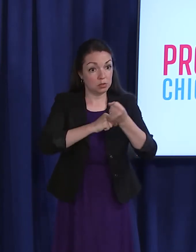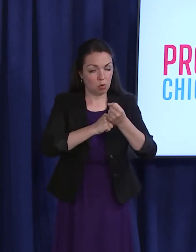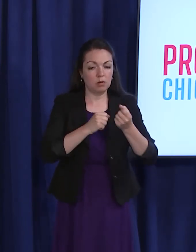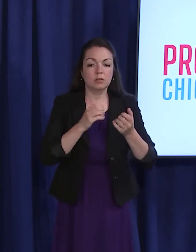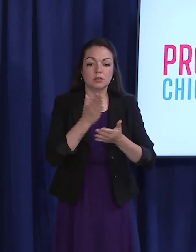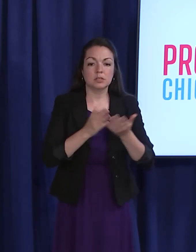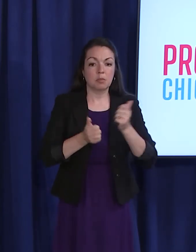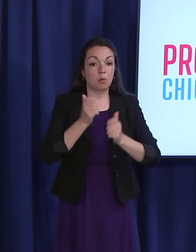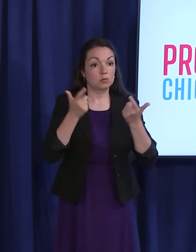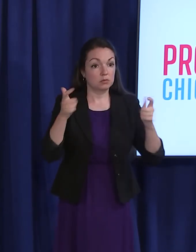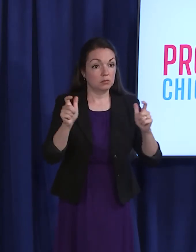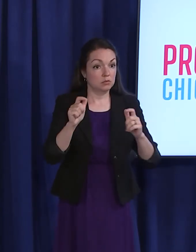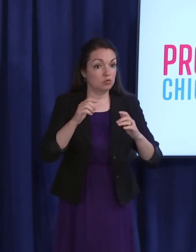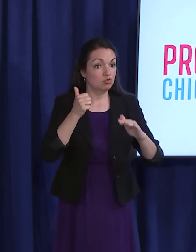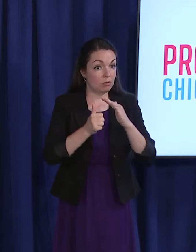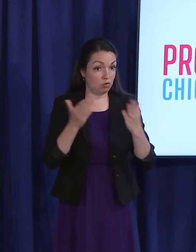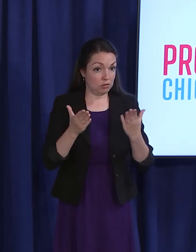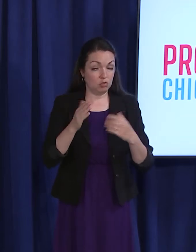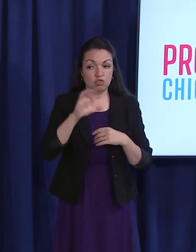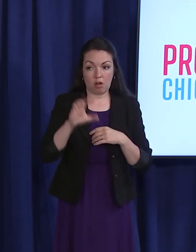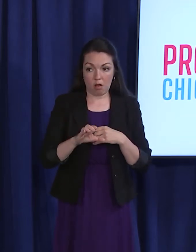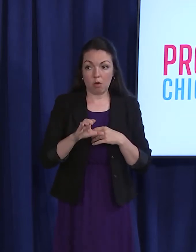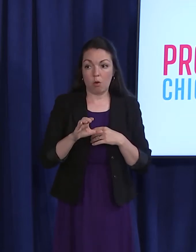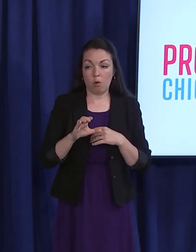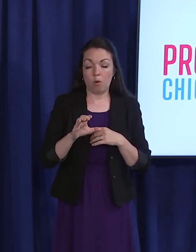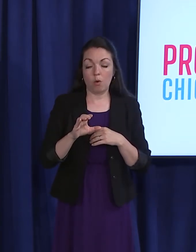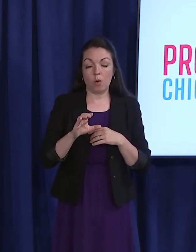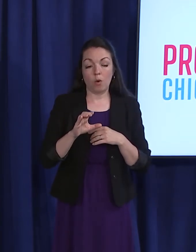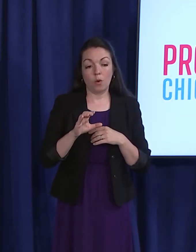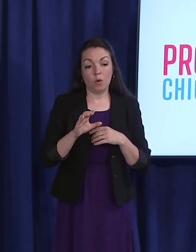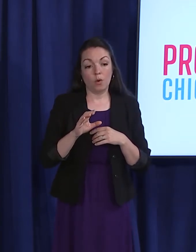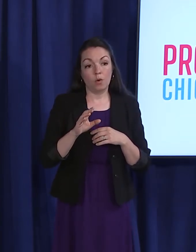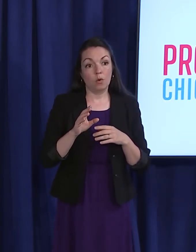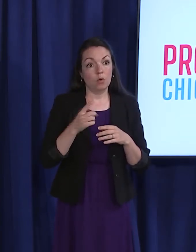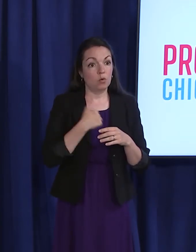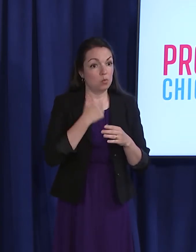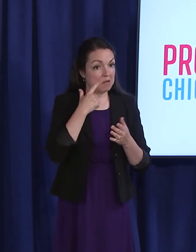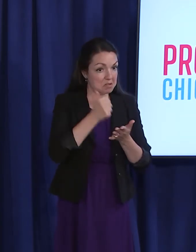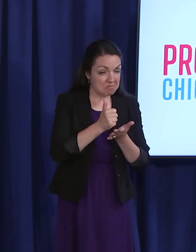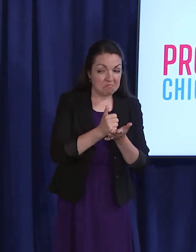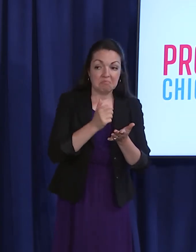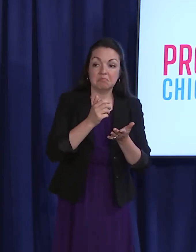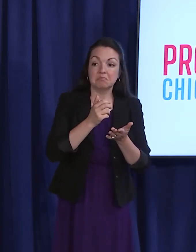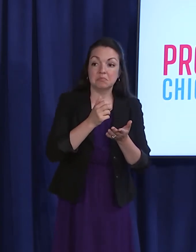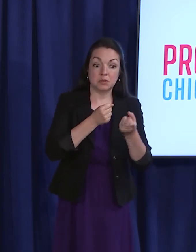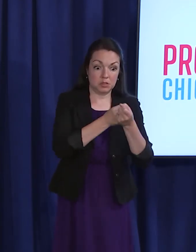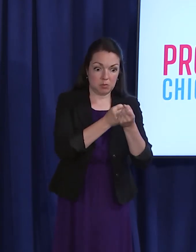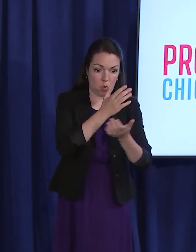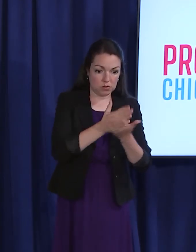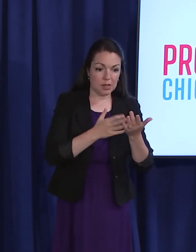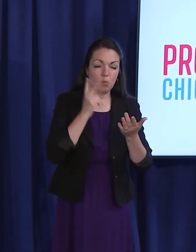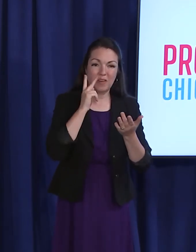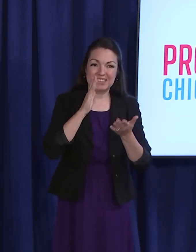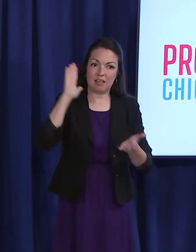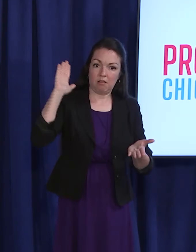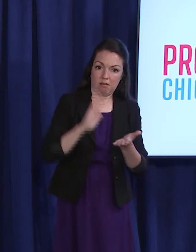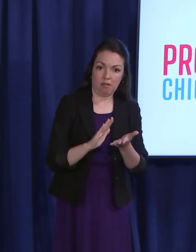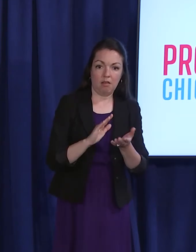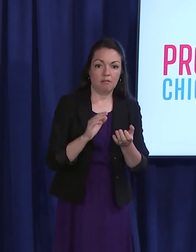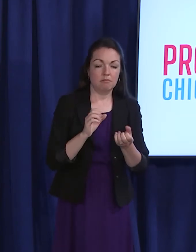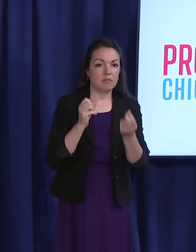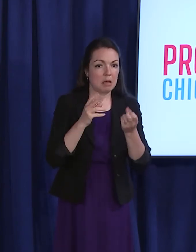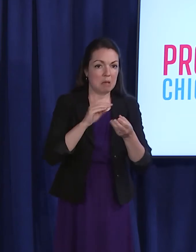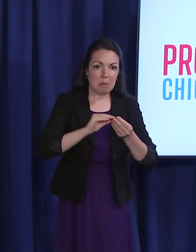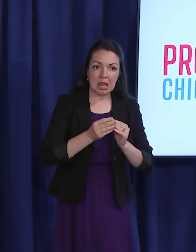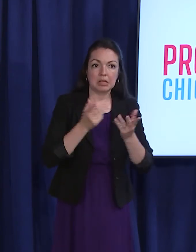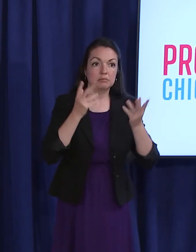largest shelters here in Chicago, after we've, helped support some of this, we've seen a big decrease in the number of ambulances, even the